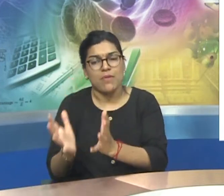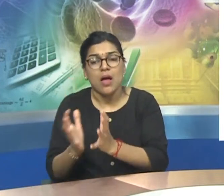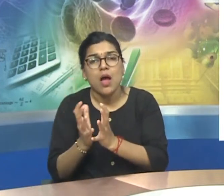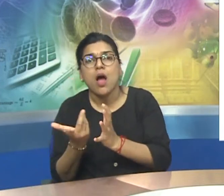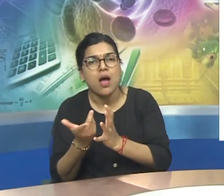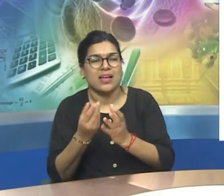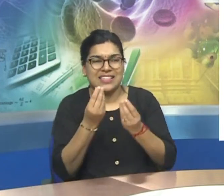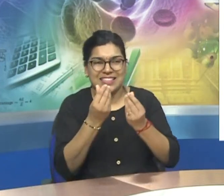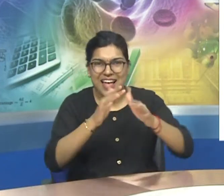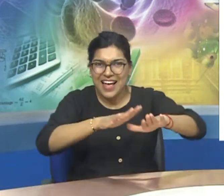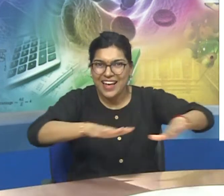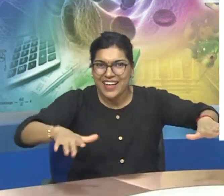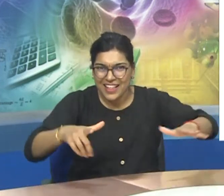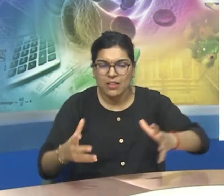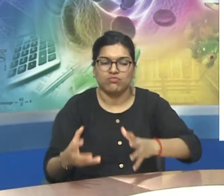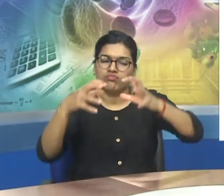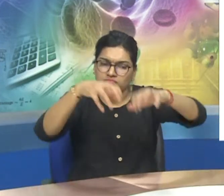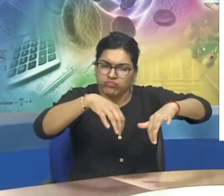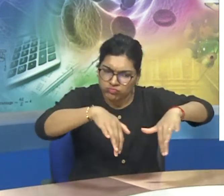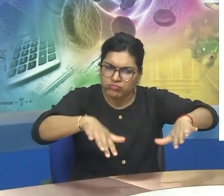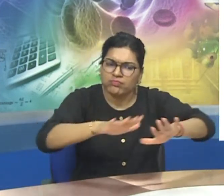Like if we have a waste material